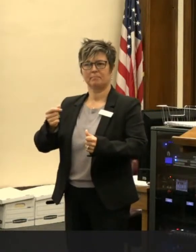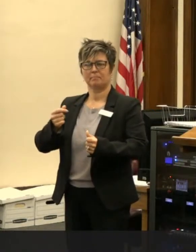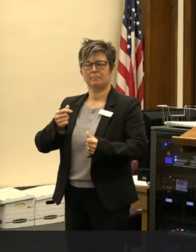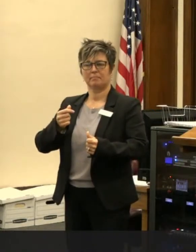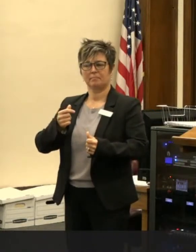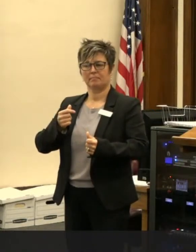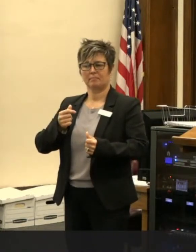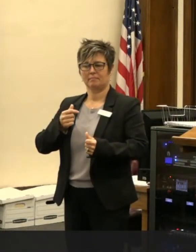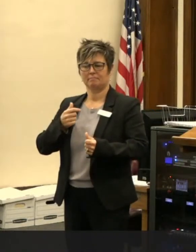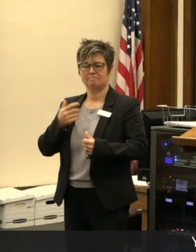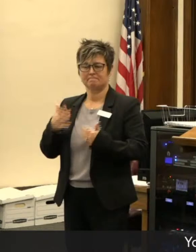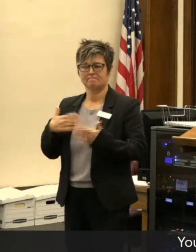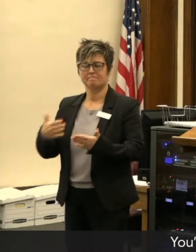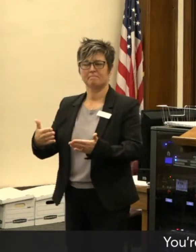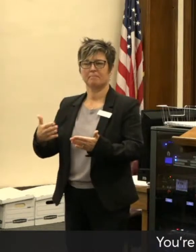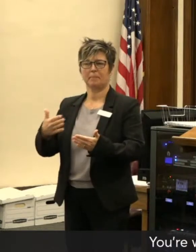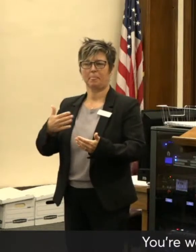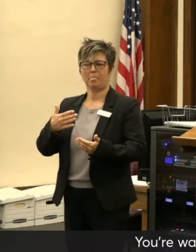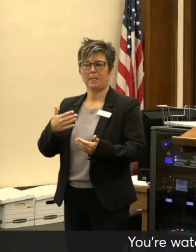our